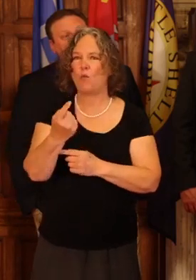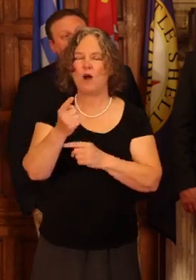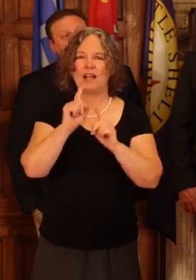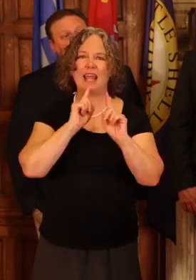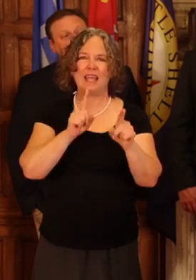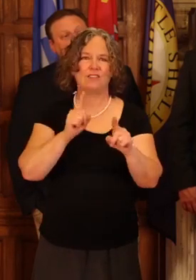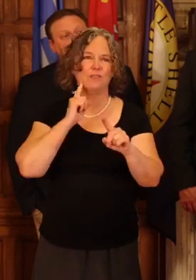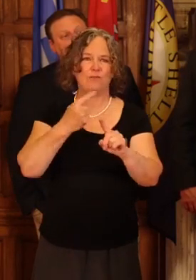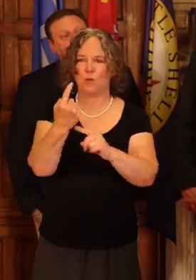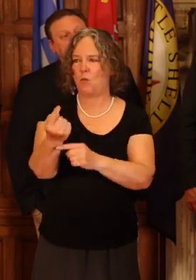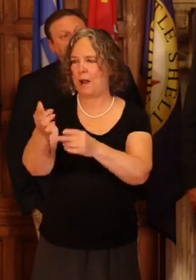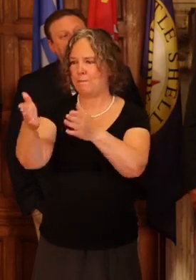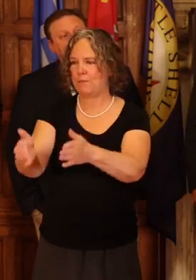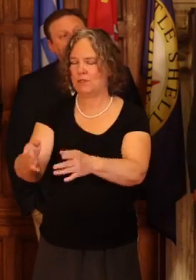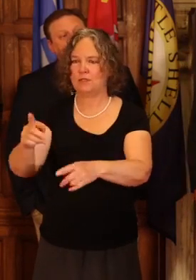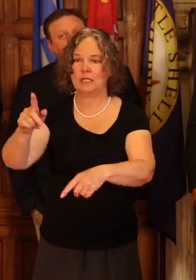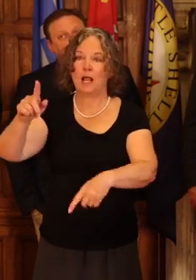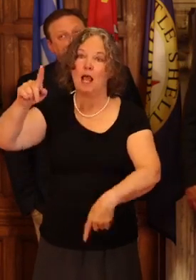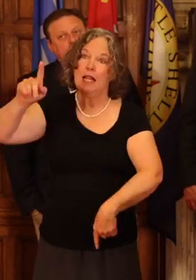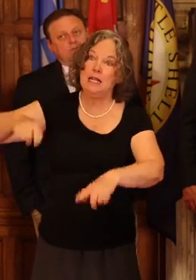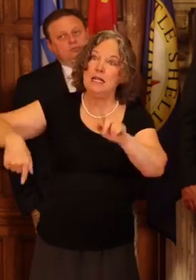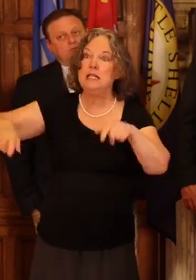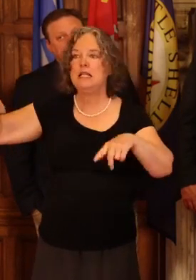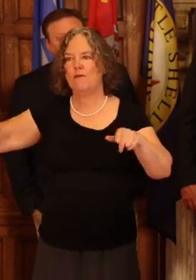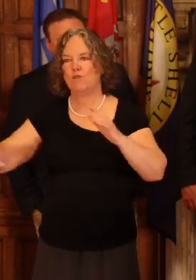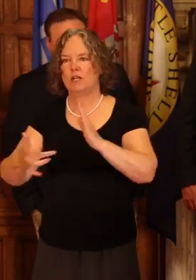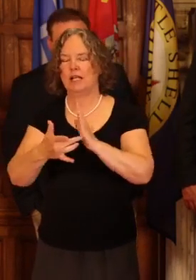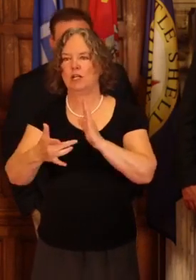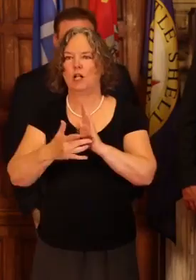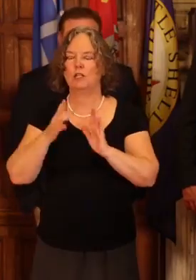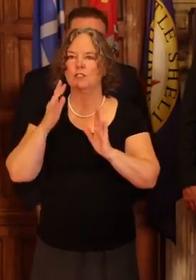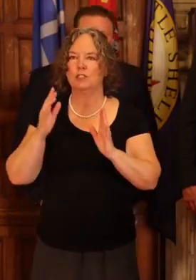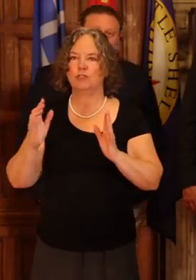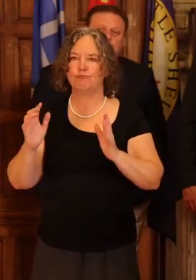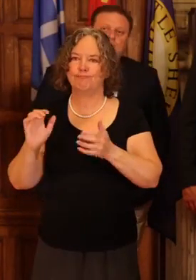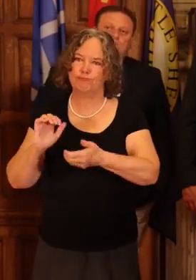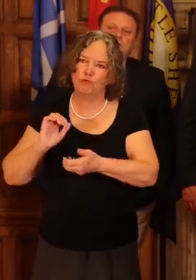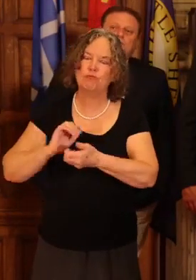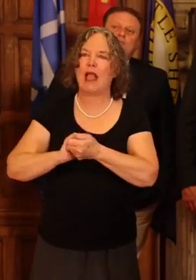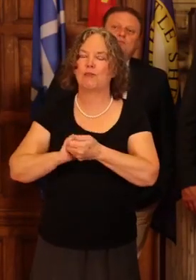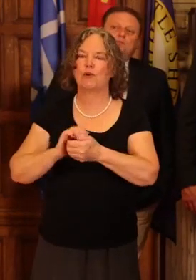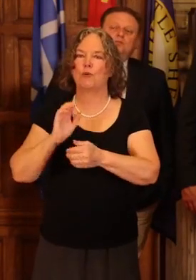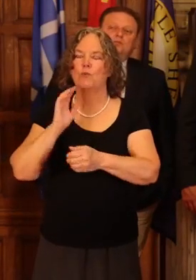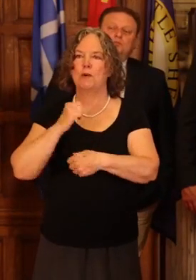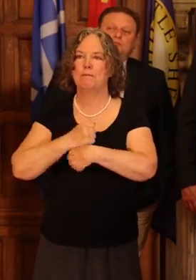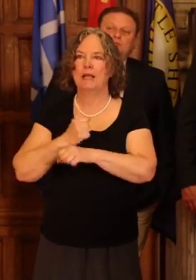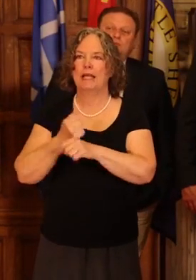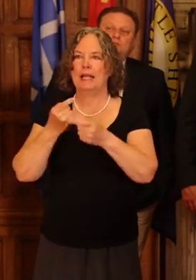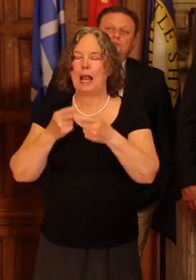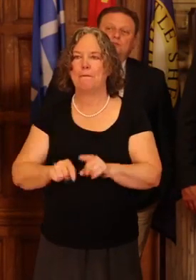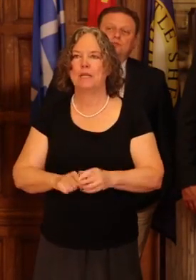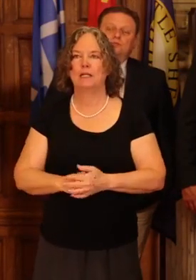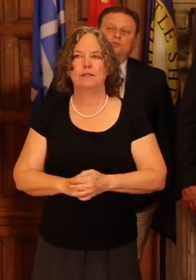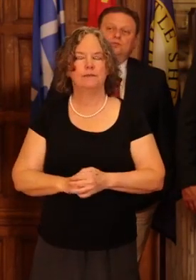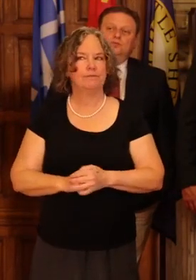different technologies that will make this happen. And a follow-up on the broadband is generally